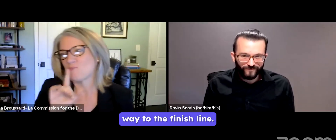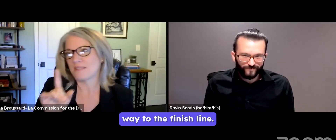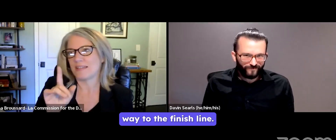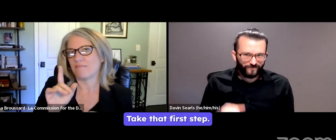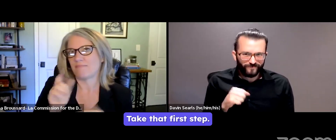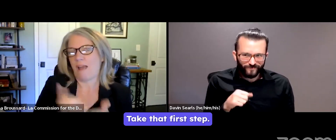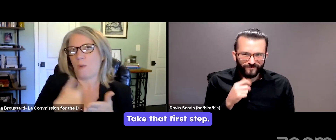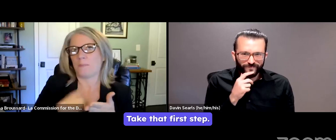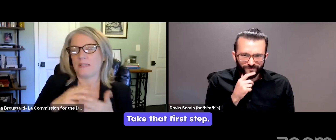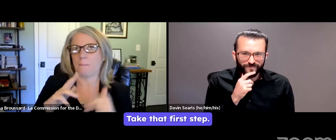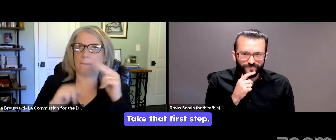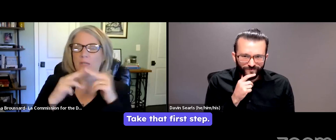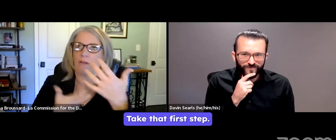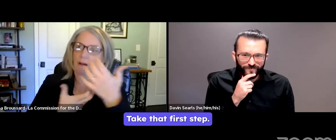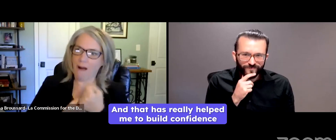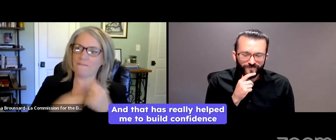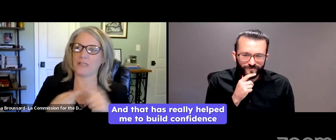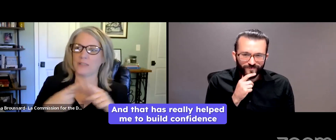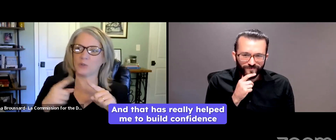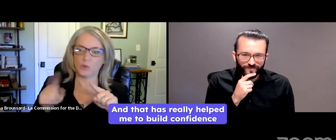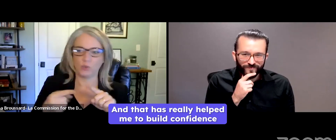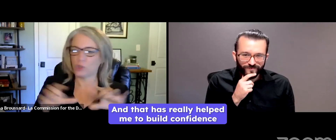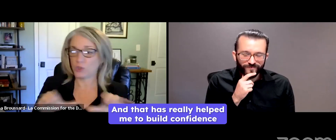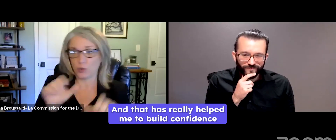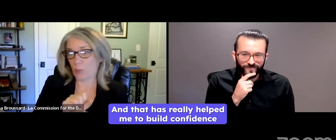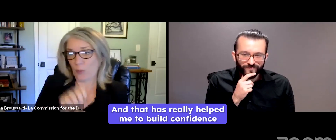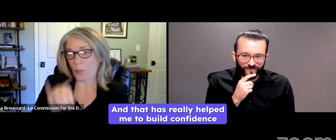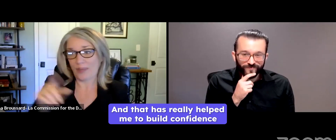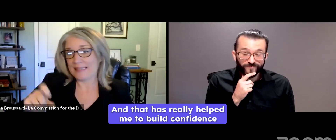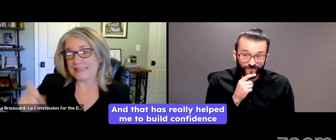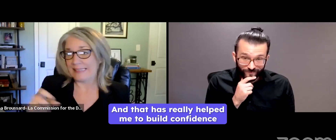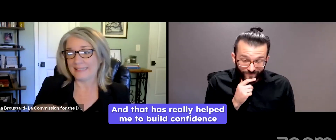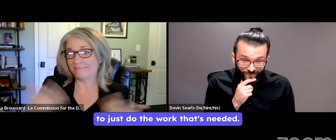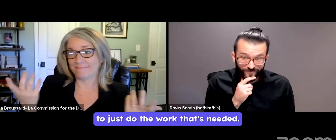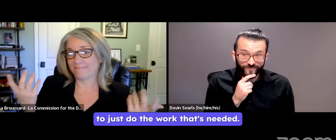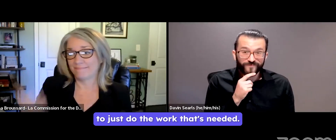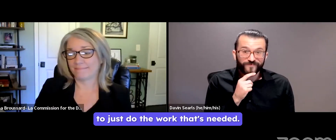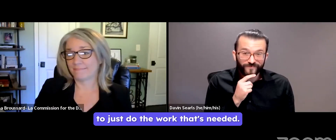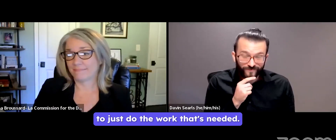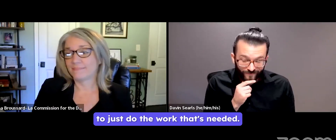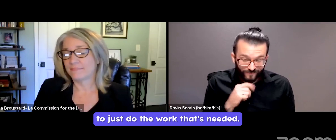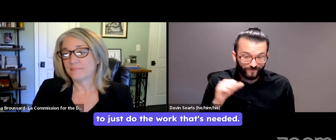line. Take that first step. And that has really helped me to build confidence to just do the work that's needed.